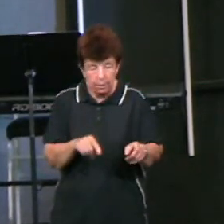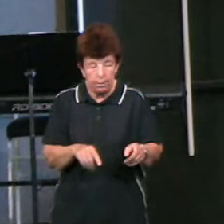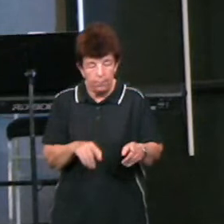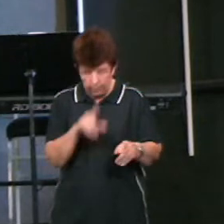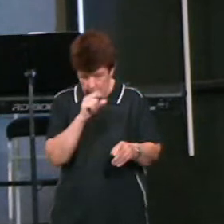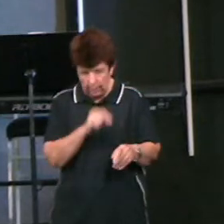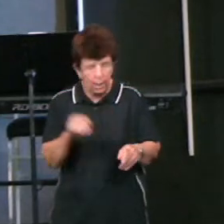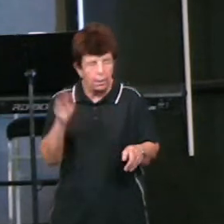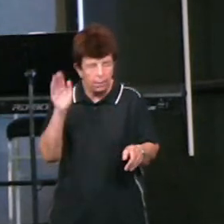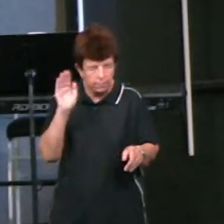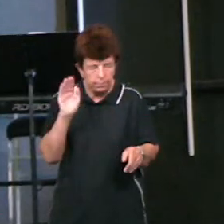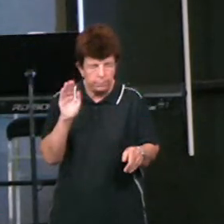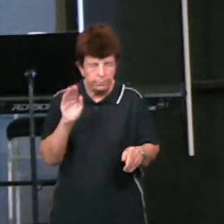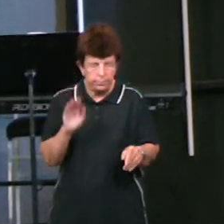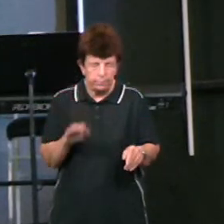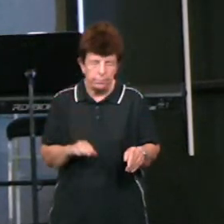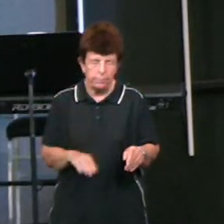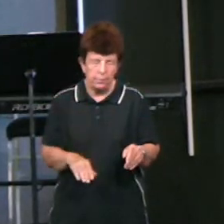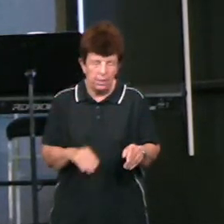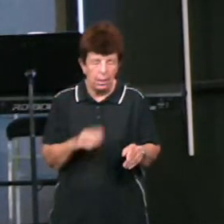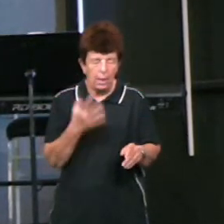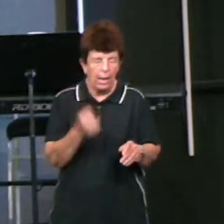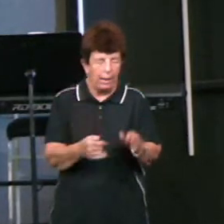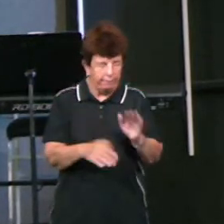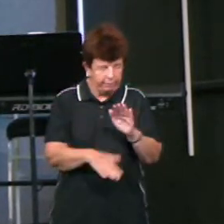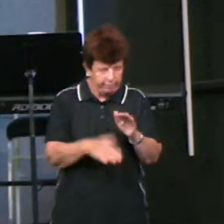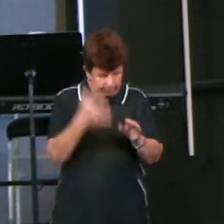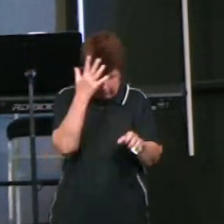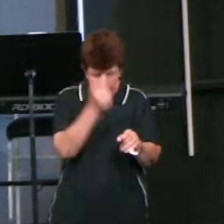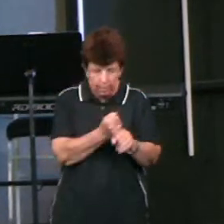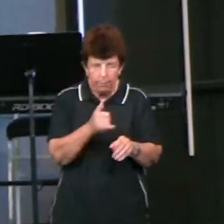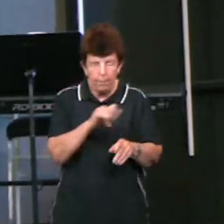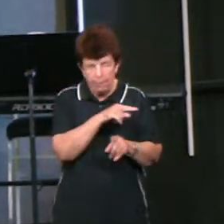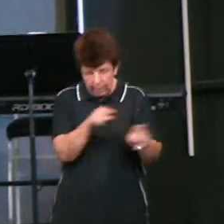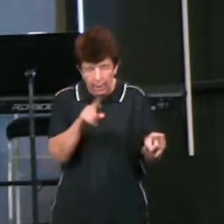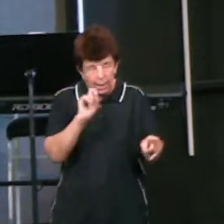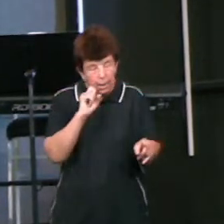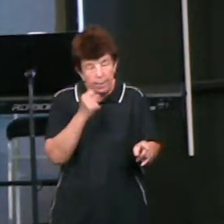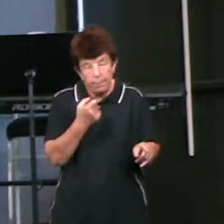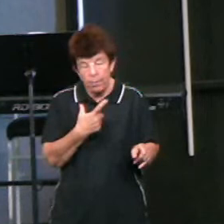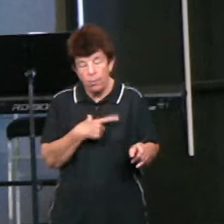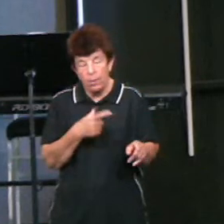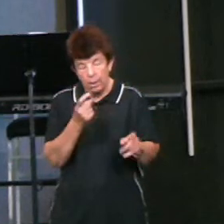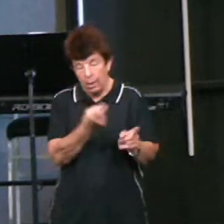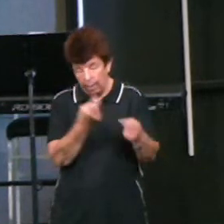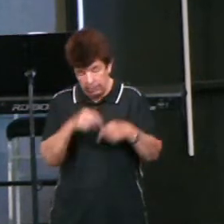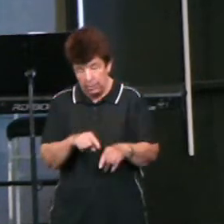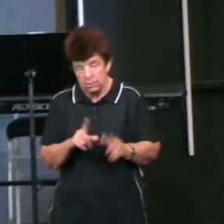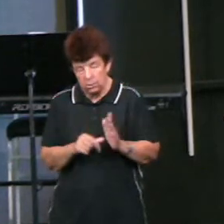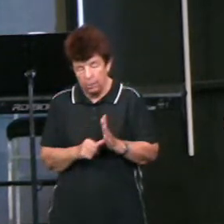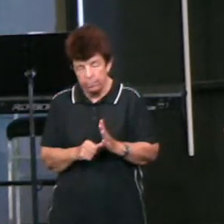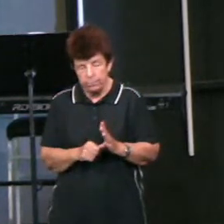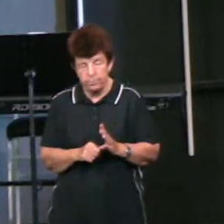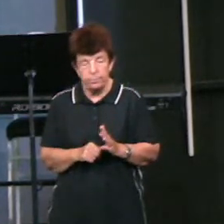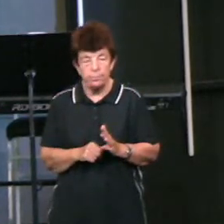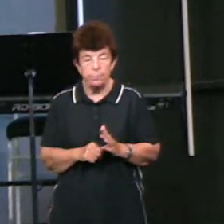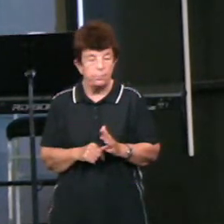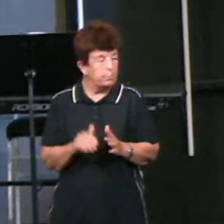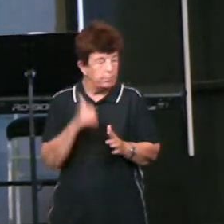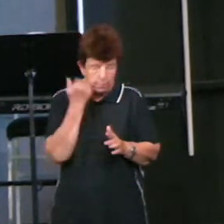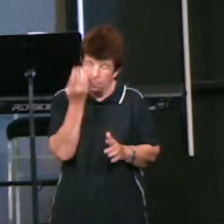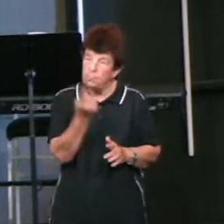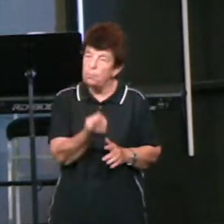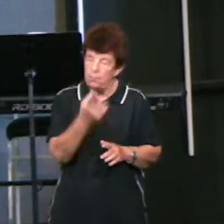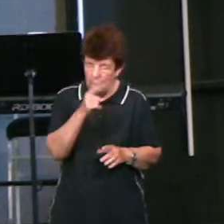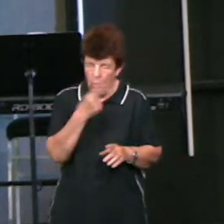might be able to have faith, might be able to come to this point where